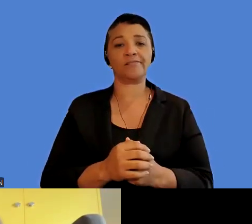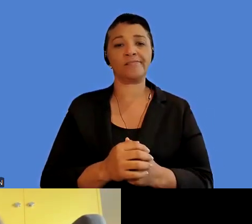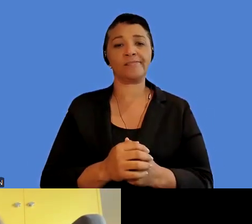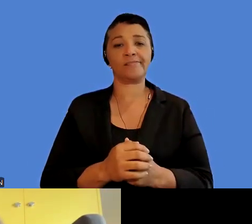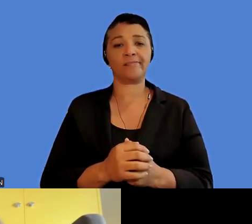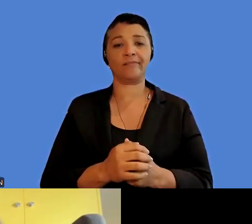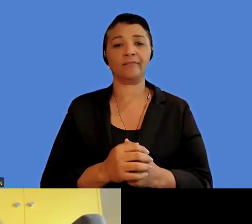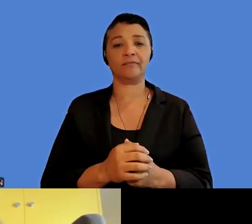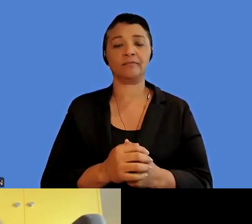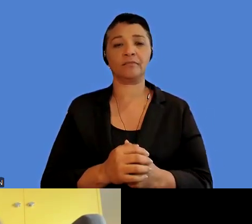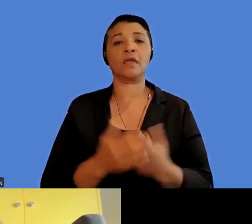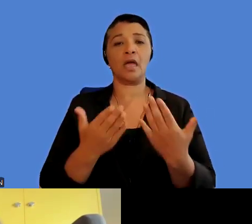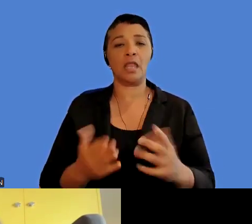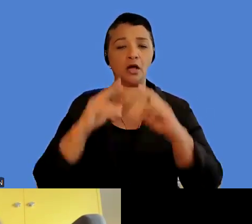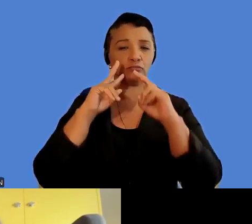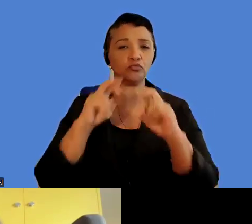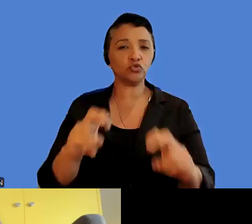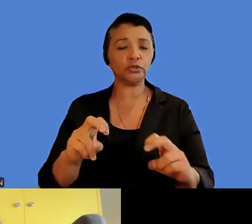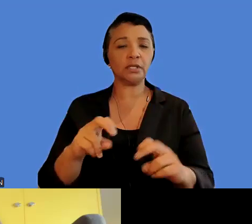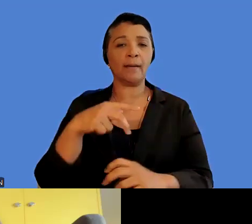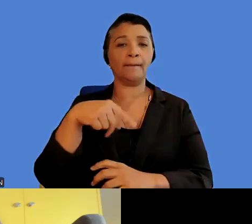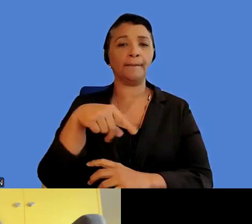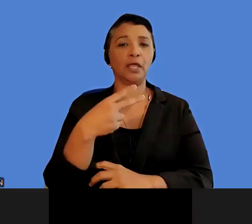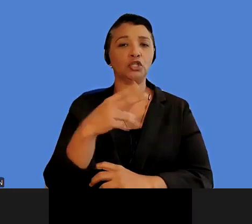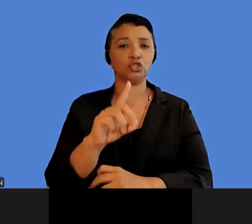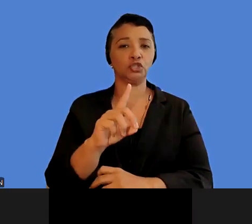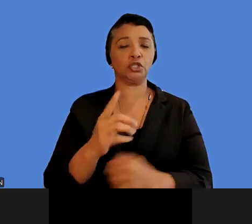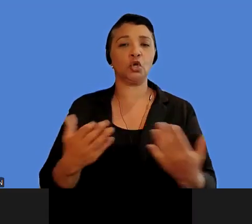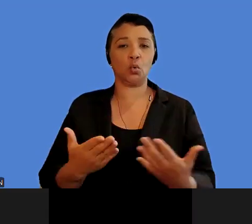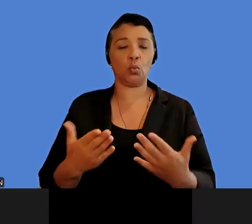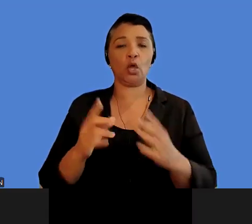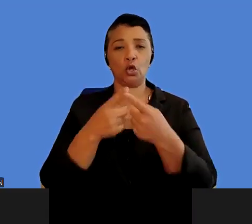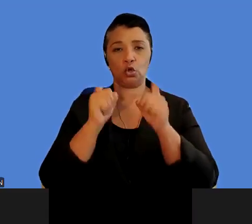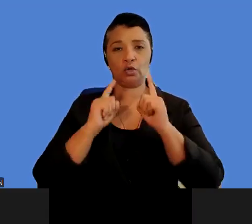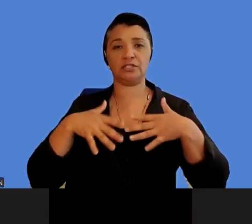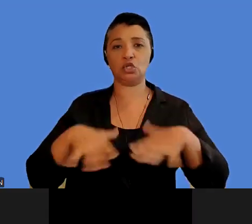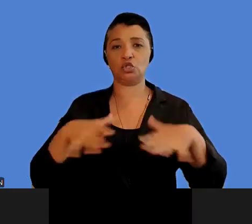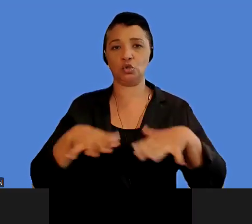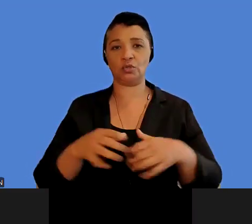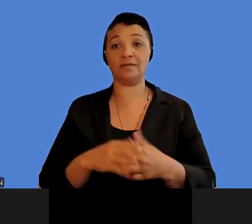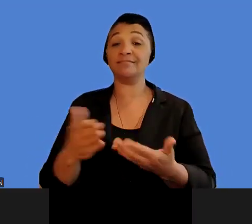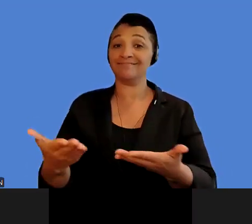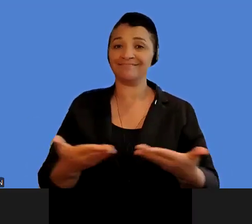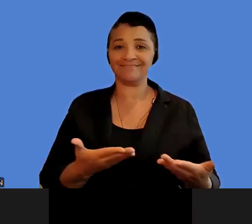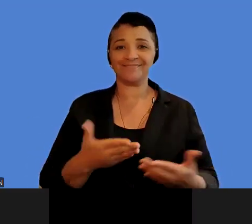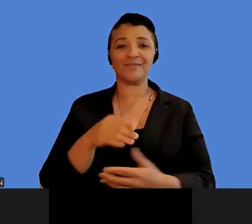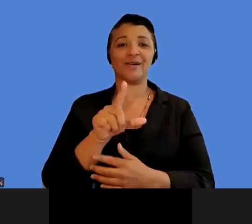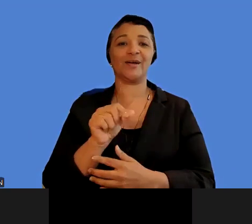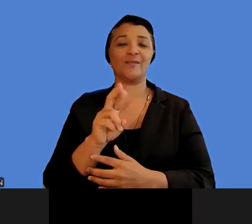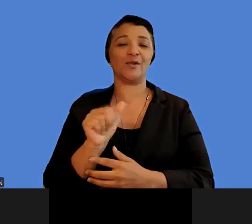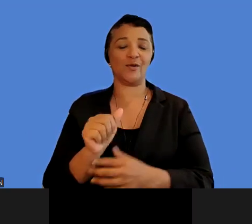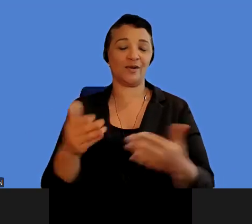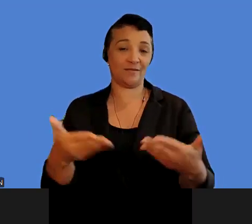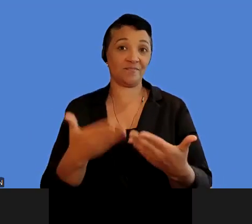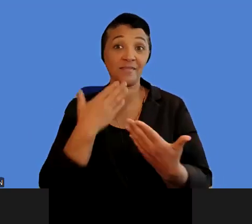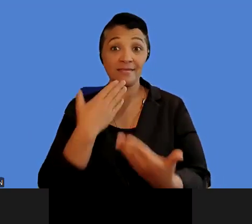pursuing doctoral research in the University of York. Welcome, Lauren. The floor is yours. And thank you so